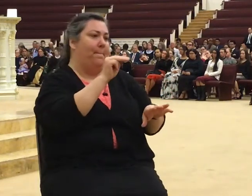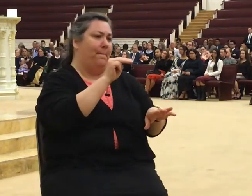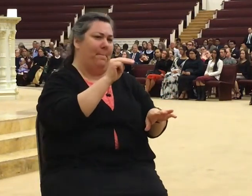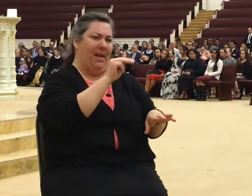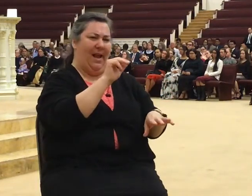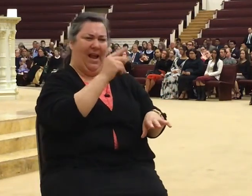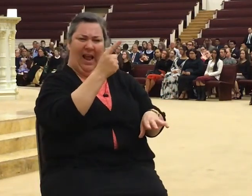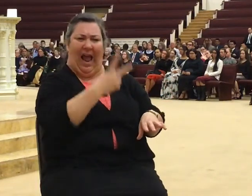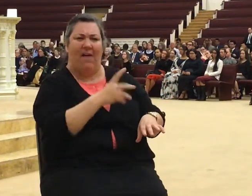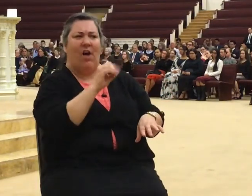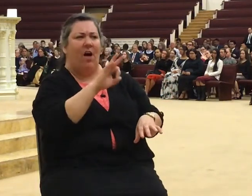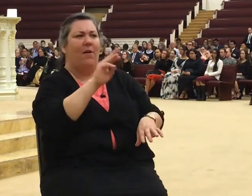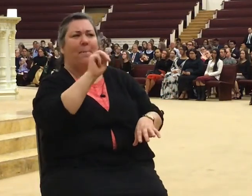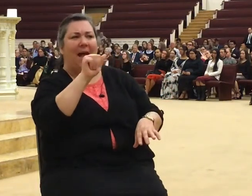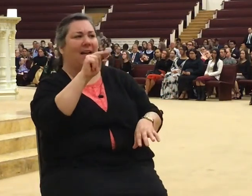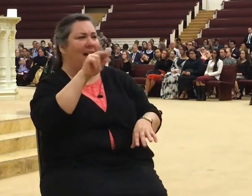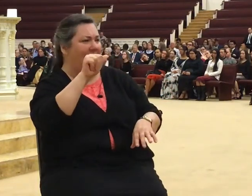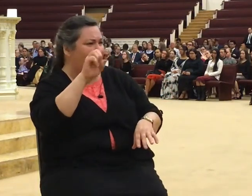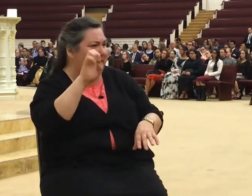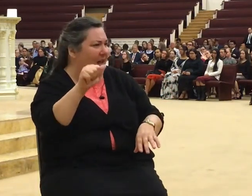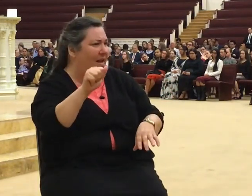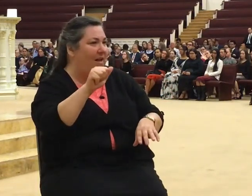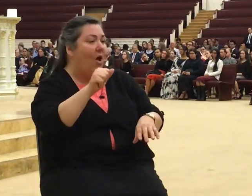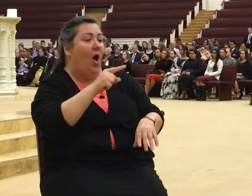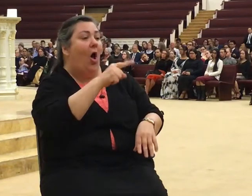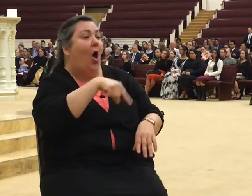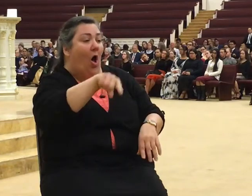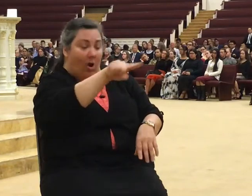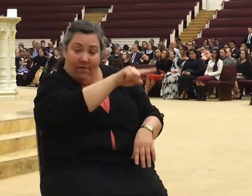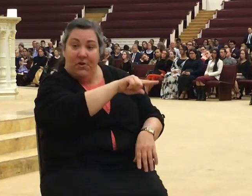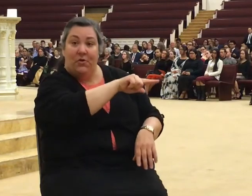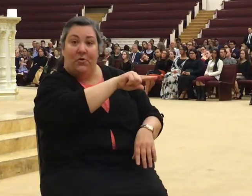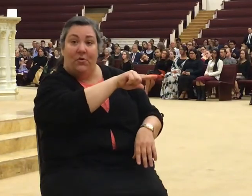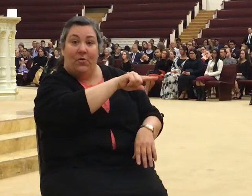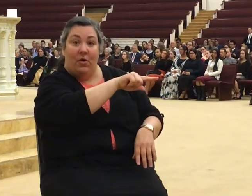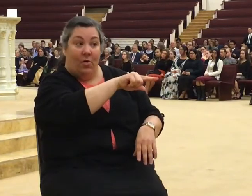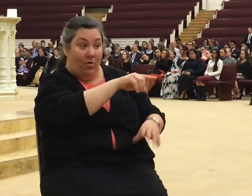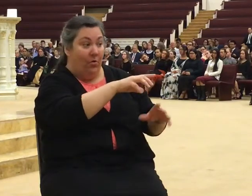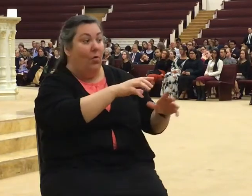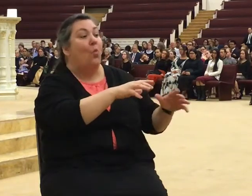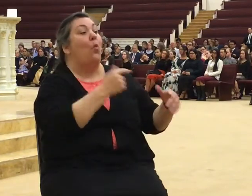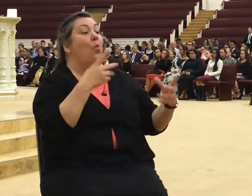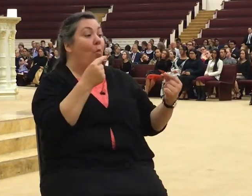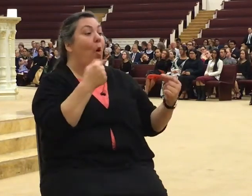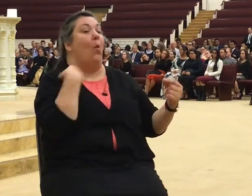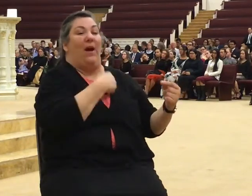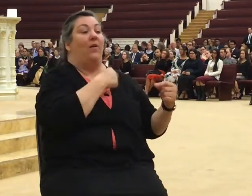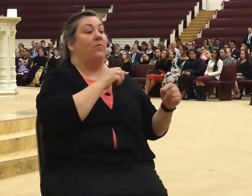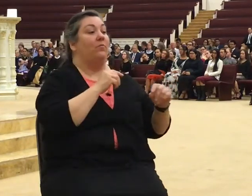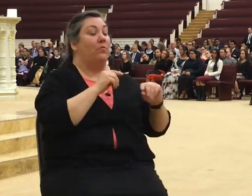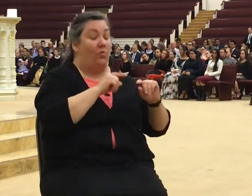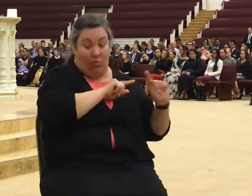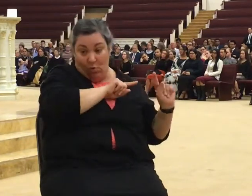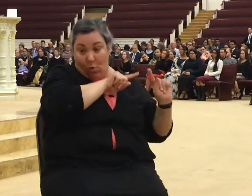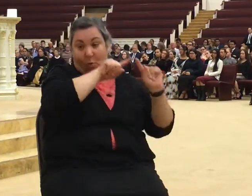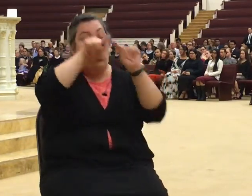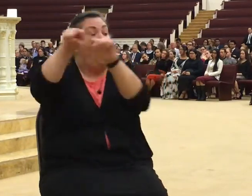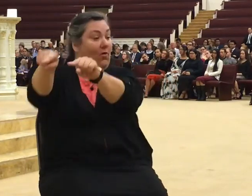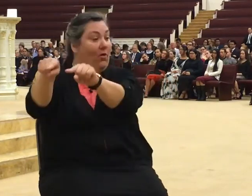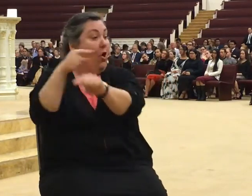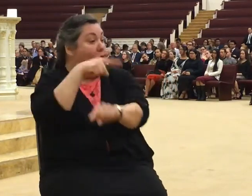half of Manasseh, all you might have been in war, we're crossing over. And you have